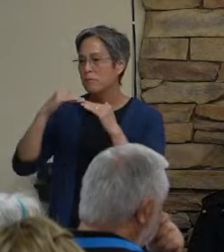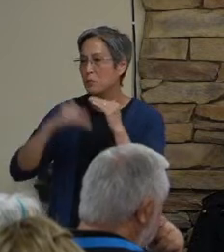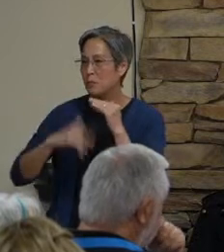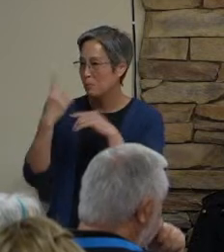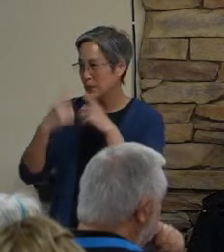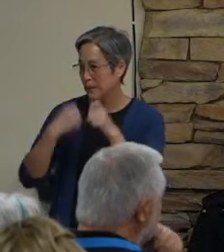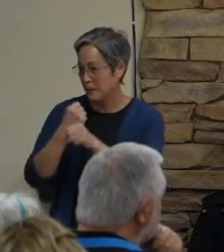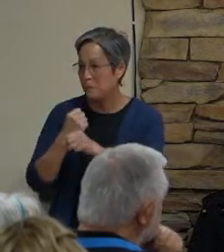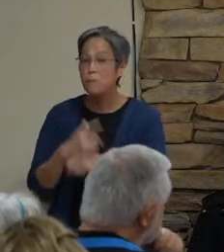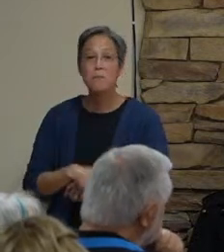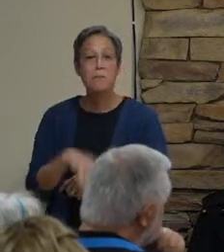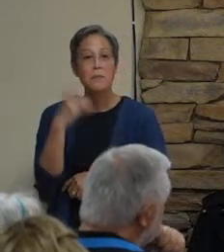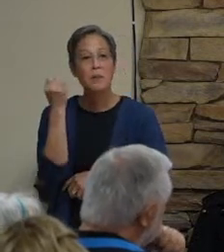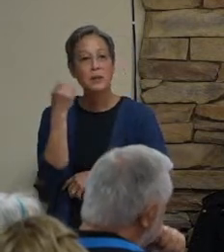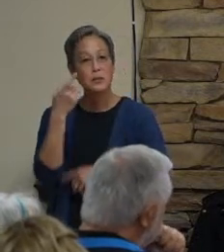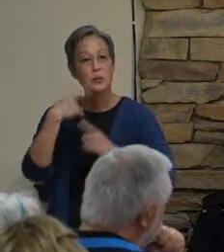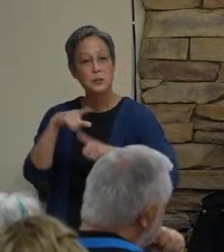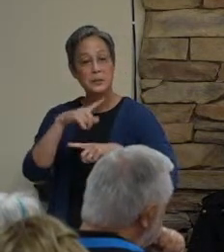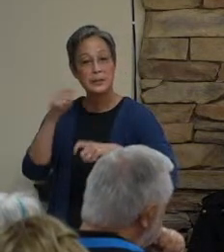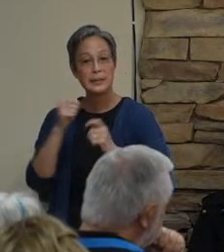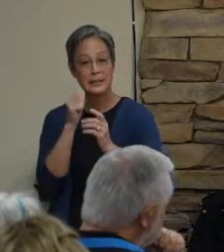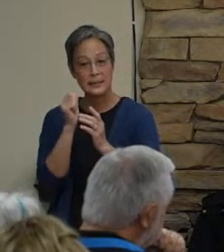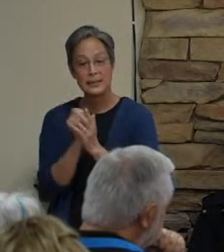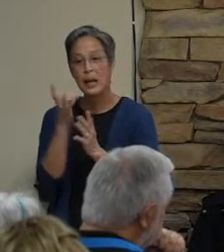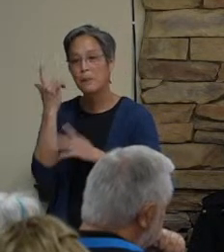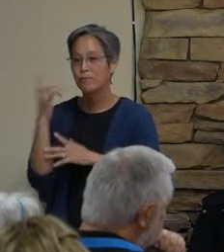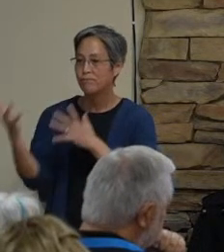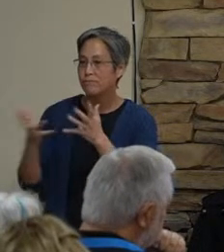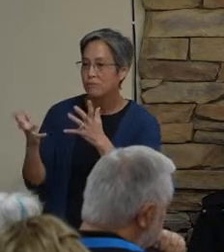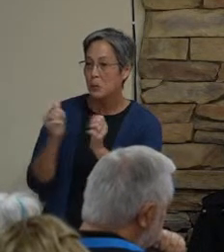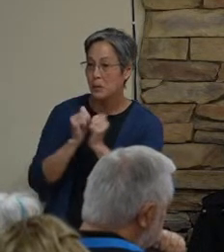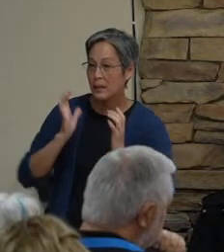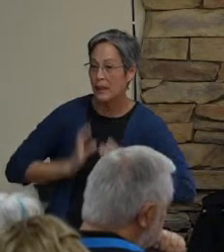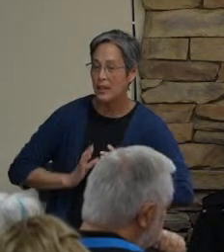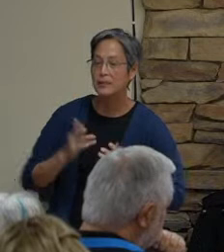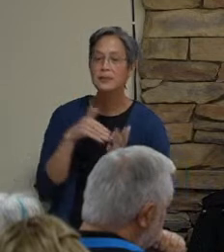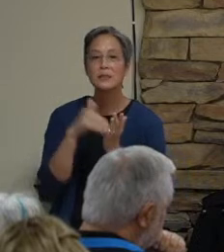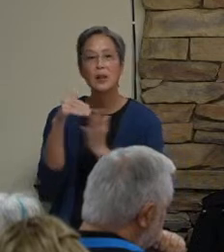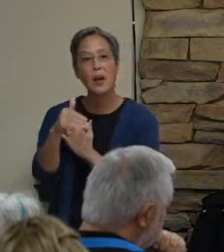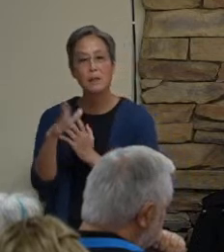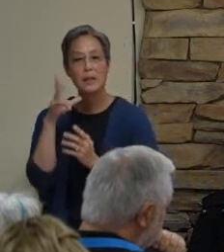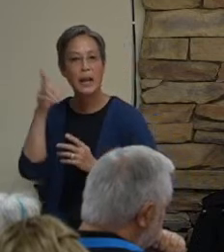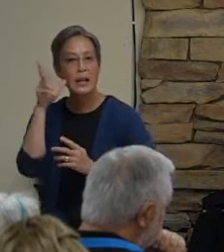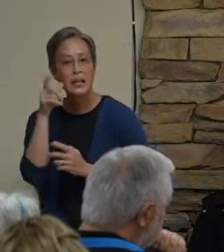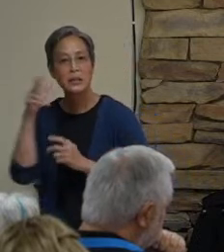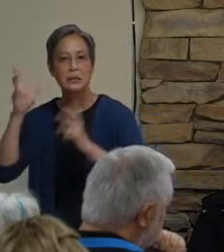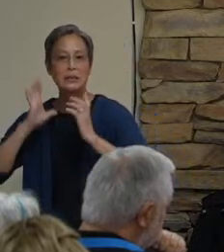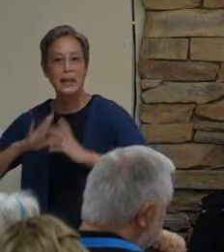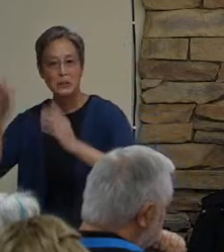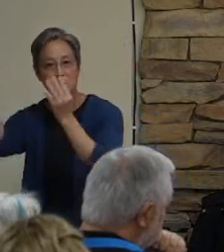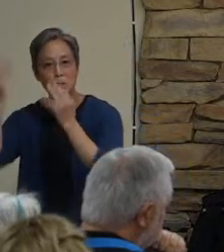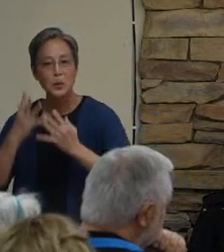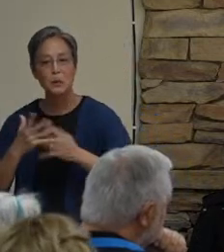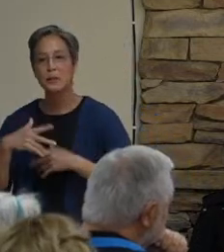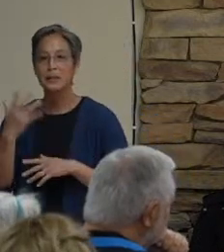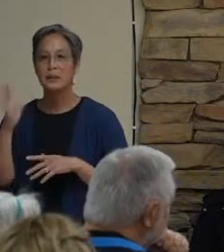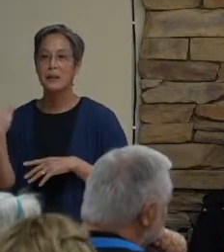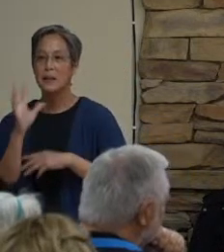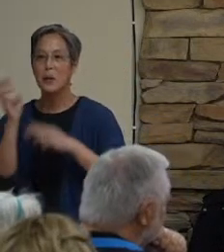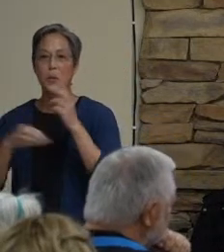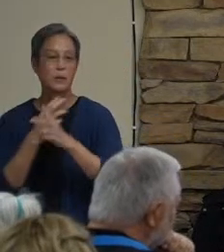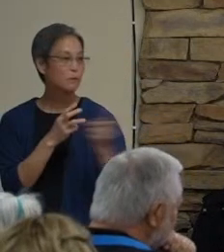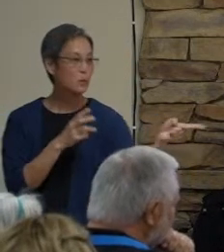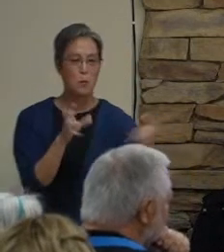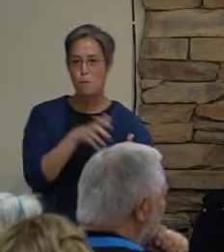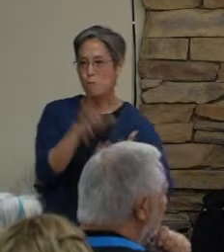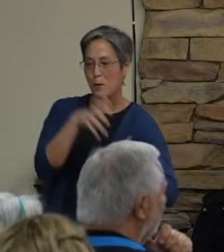for a little under a year, but throughout my time interacting with clients, a common theme I've heard is that our clients feel that they are living in a world. Vivian